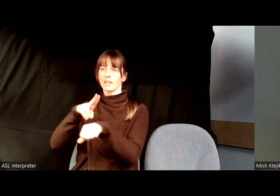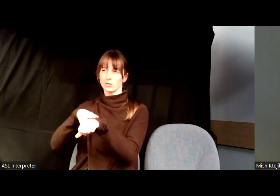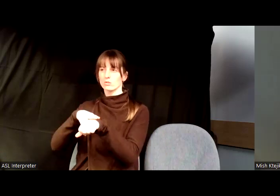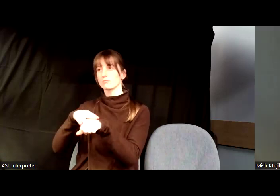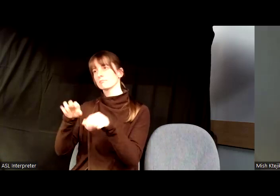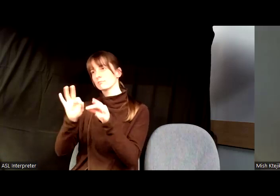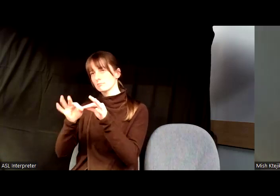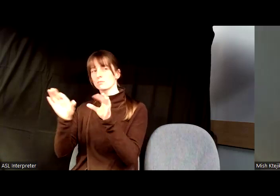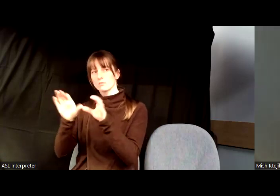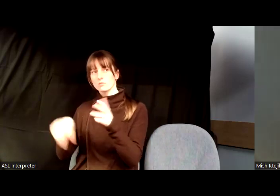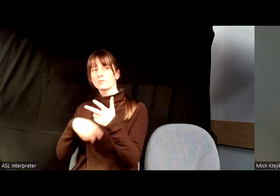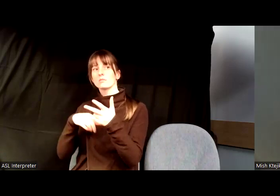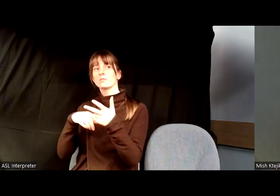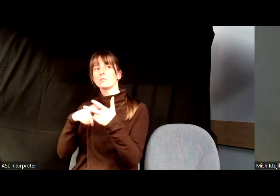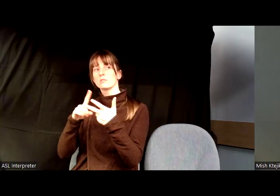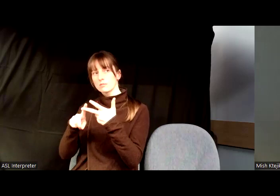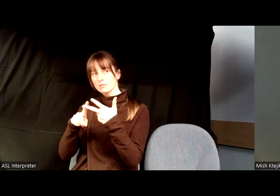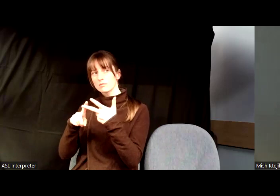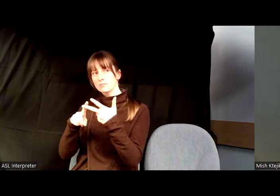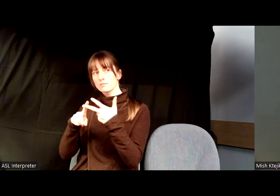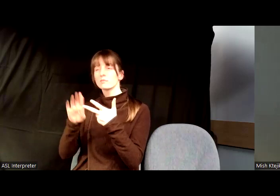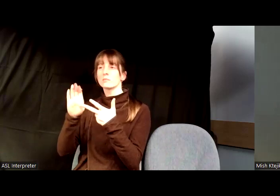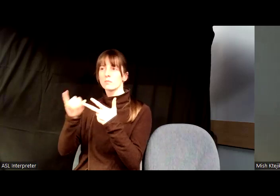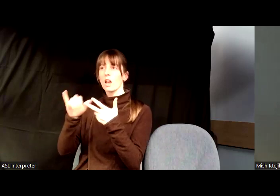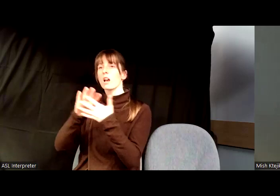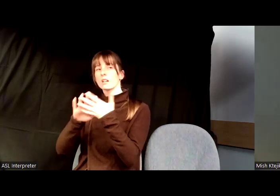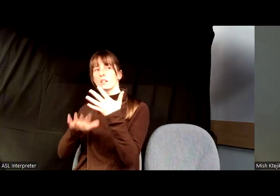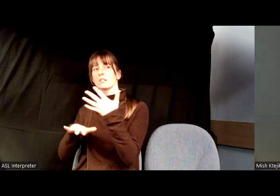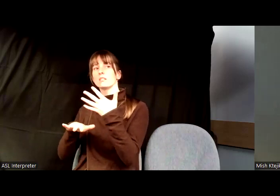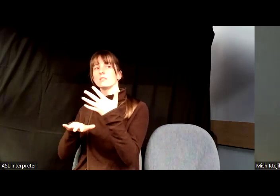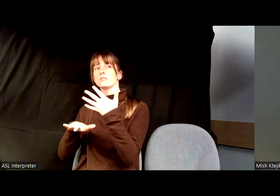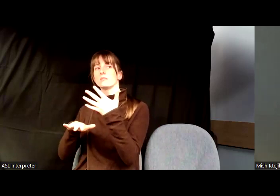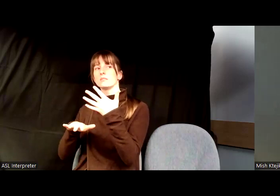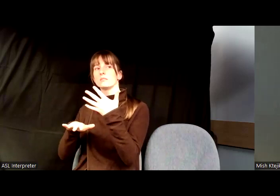RID Certificate of Interpretation, or RID Certificate of